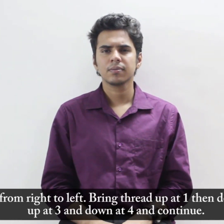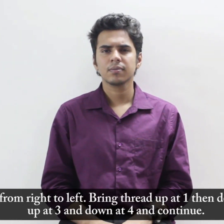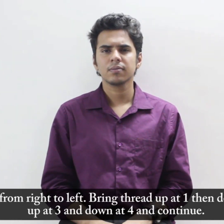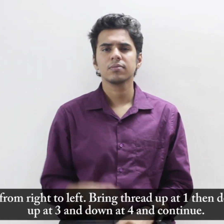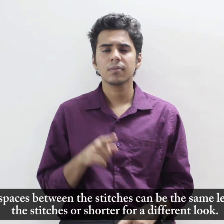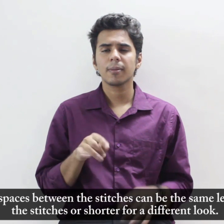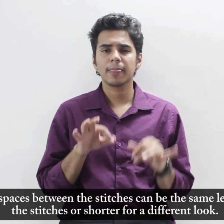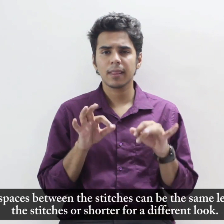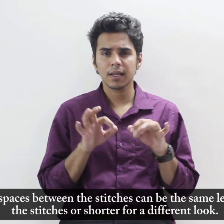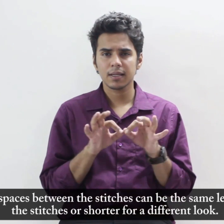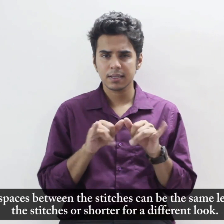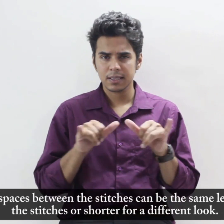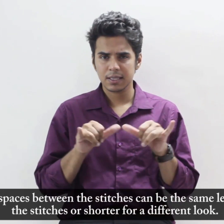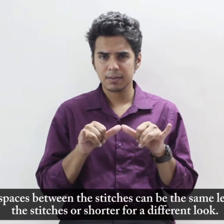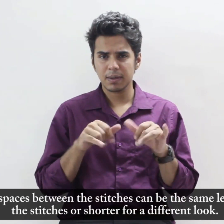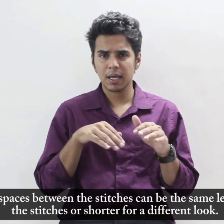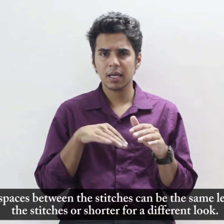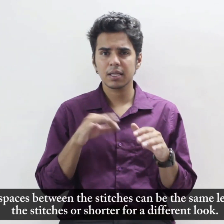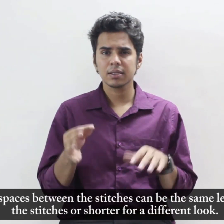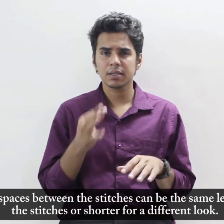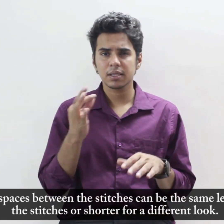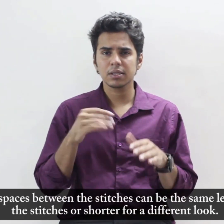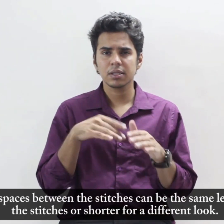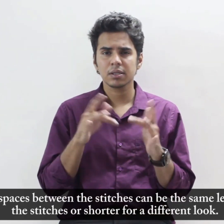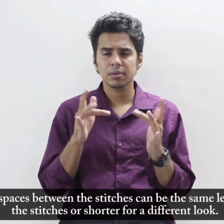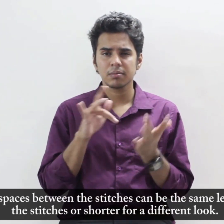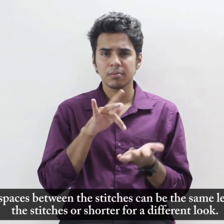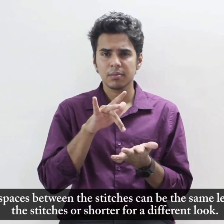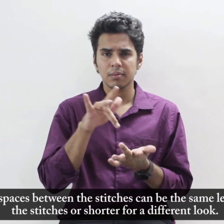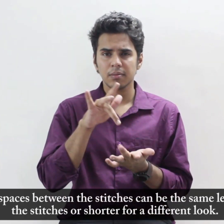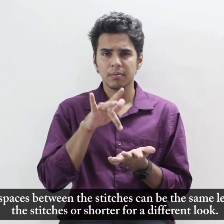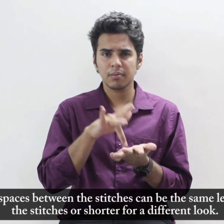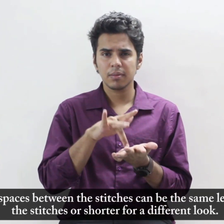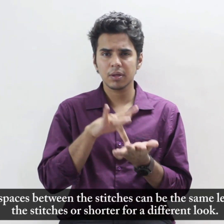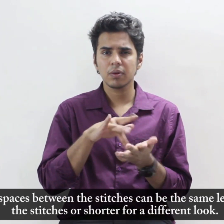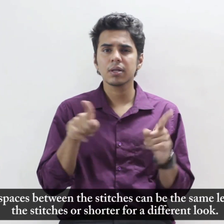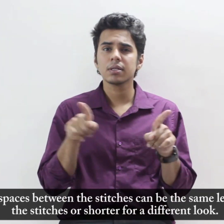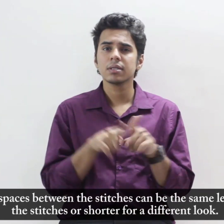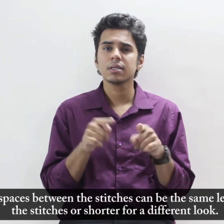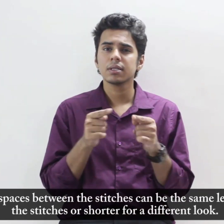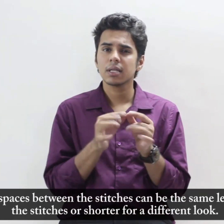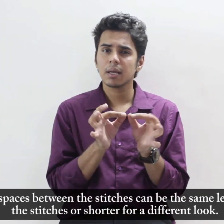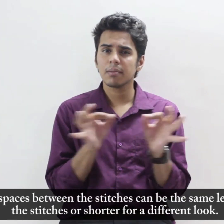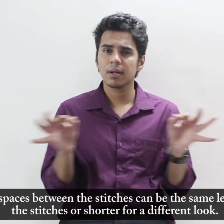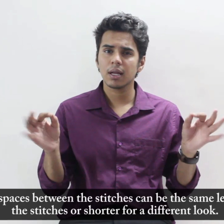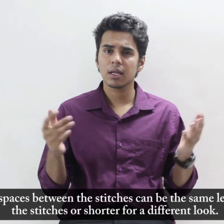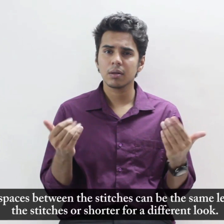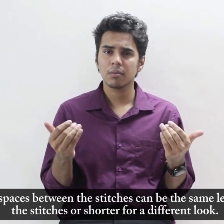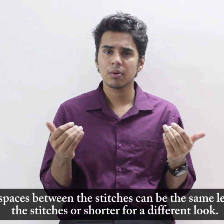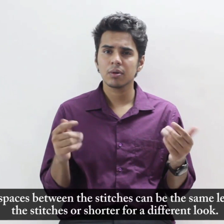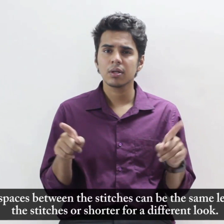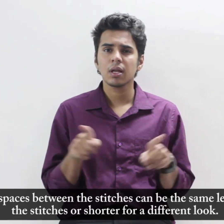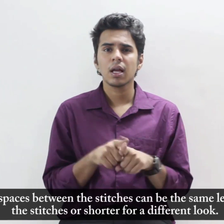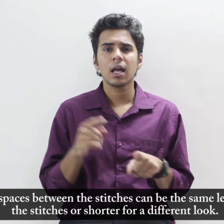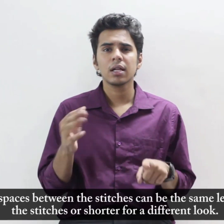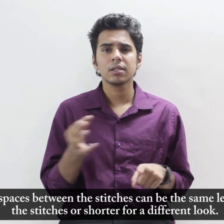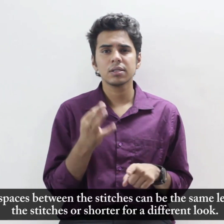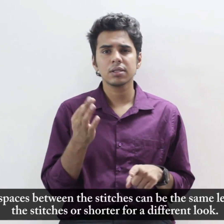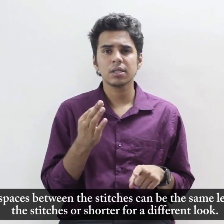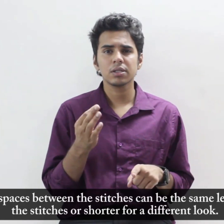The spaces between the stitches can be the same length as the stitches or shorter for a different